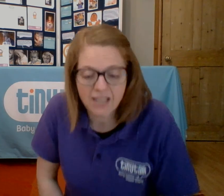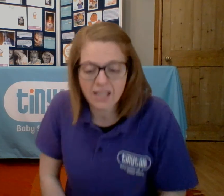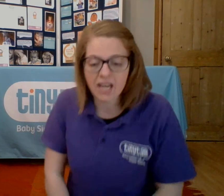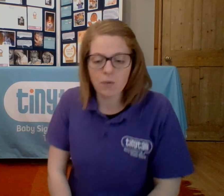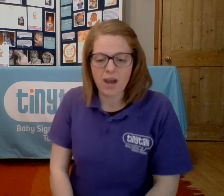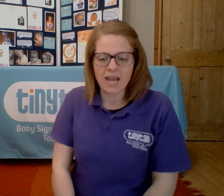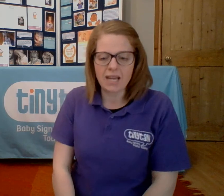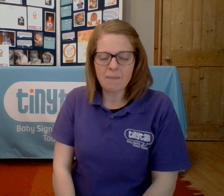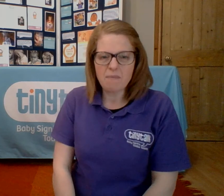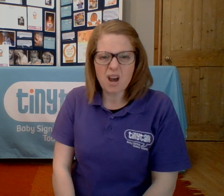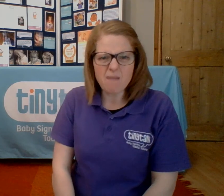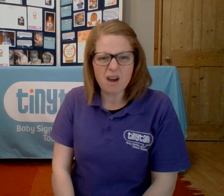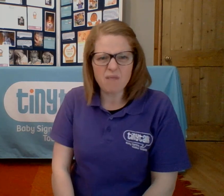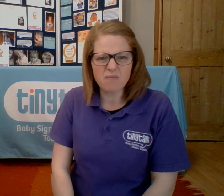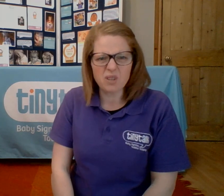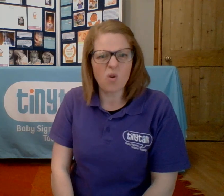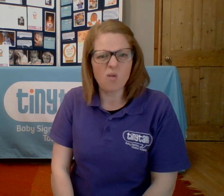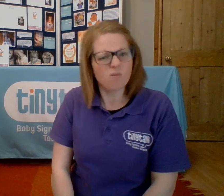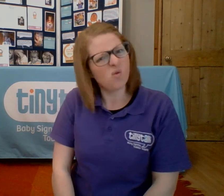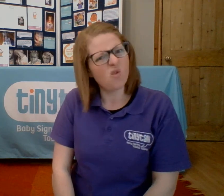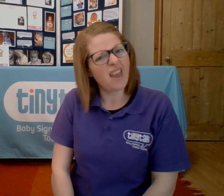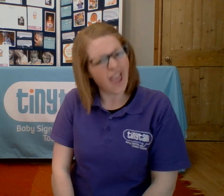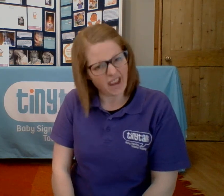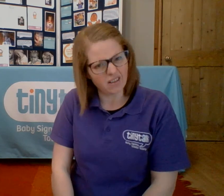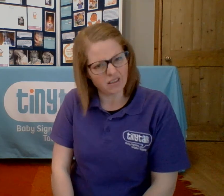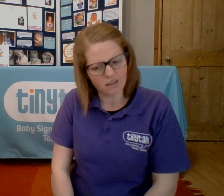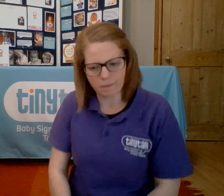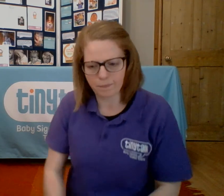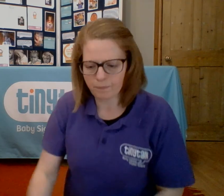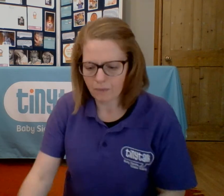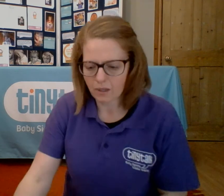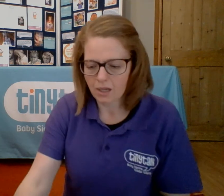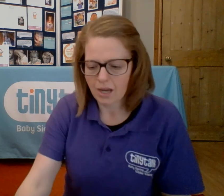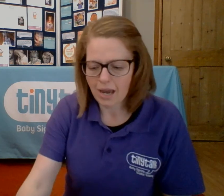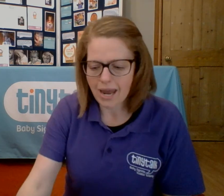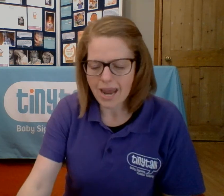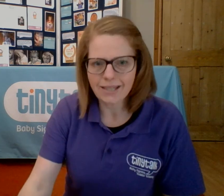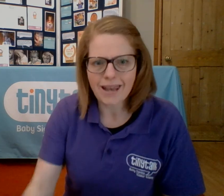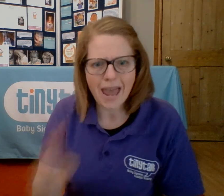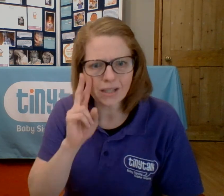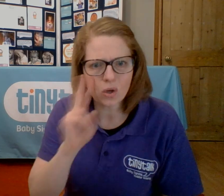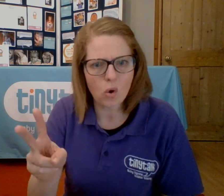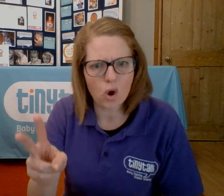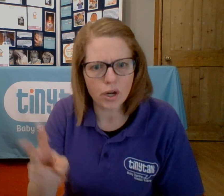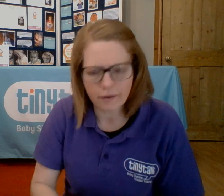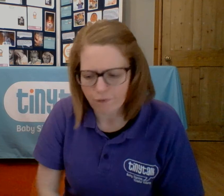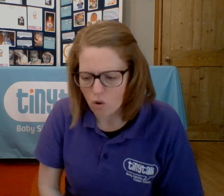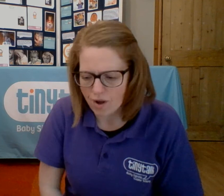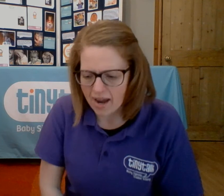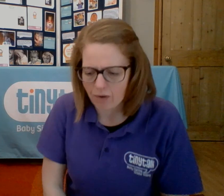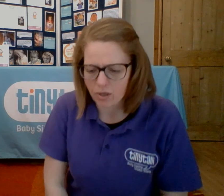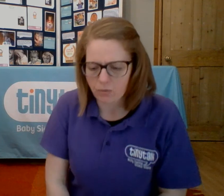And anyway, my mum's got more legs. It's legs you're looking for now, you